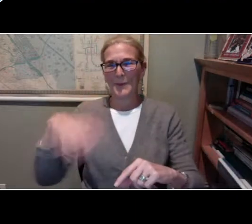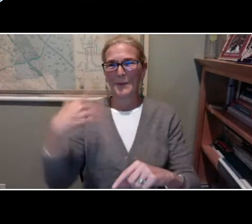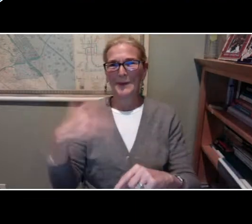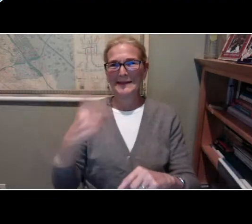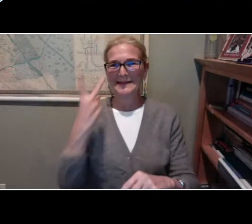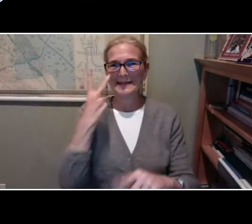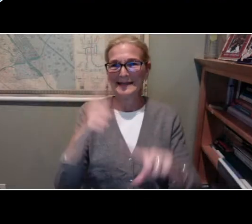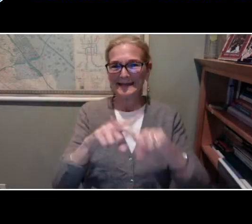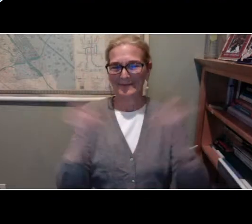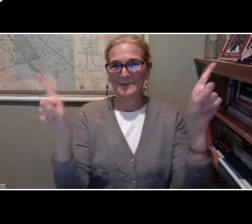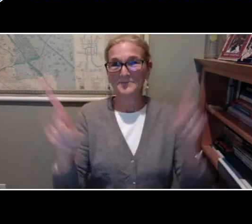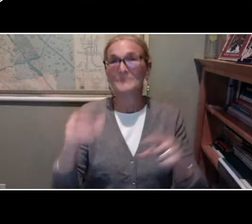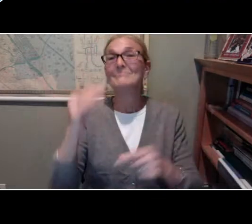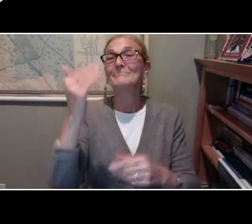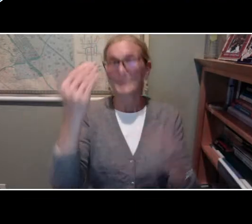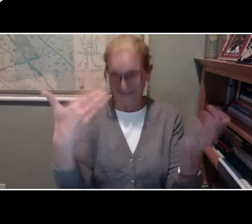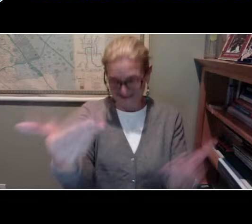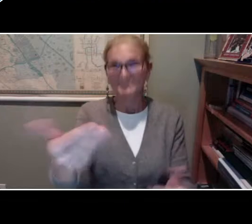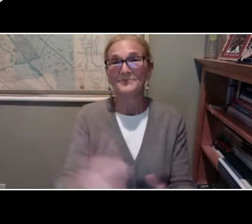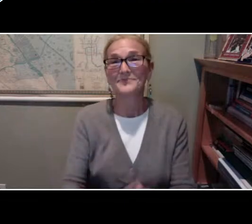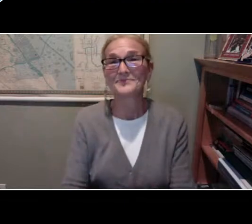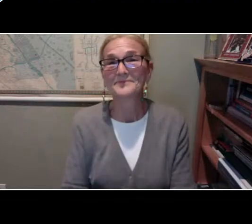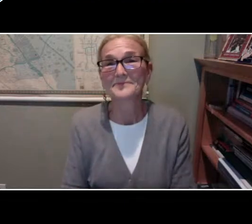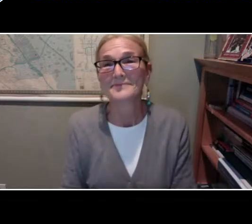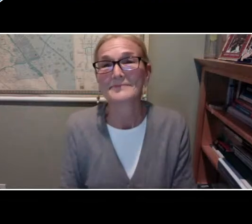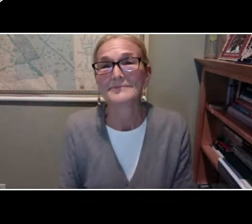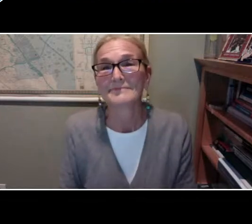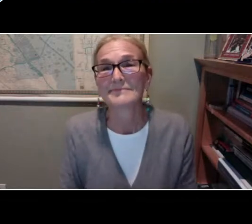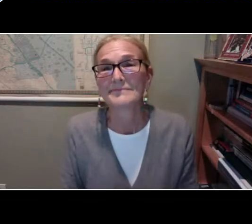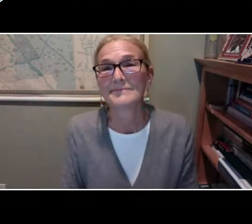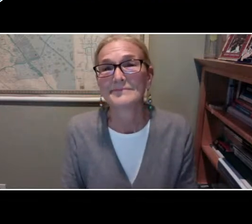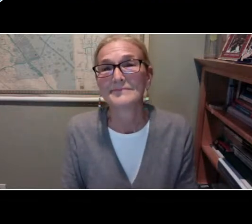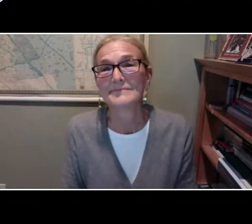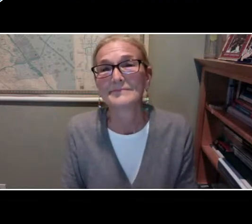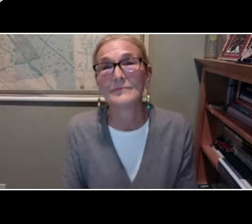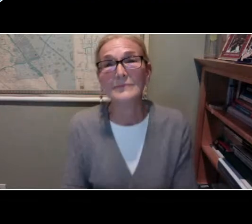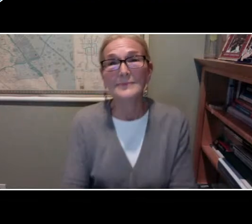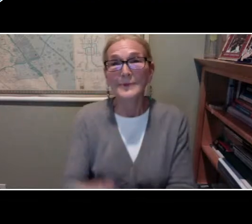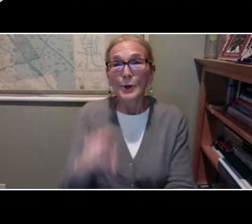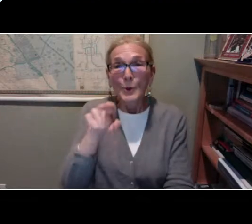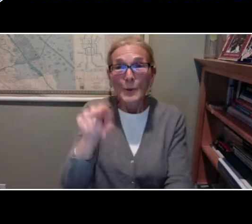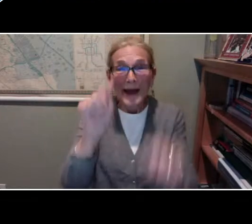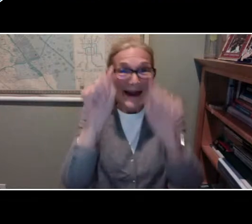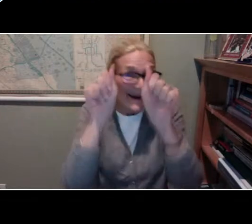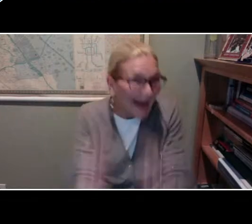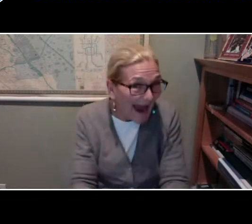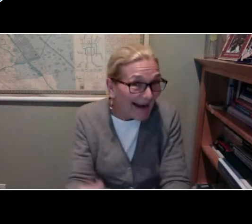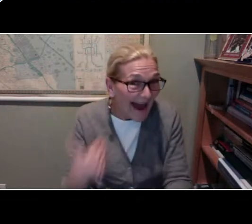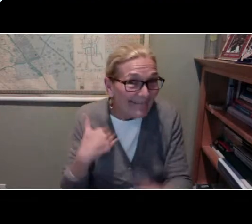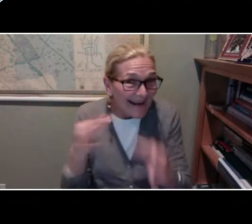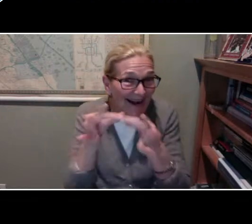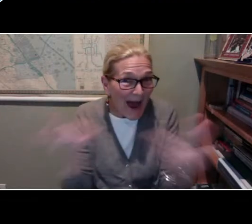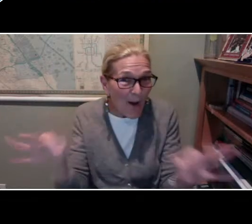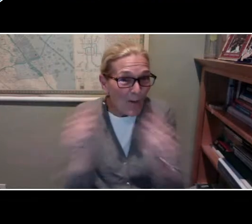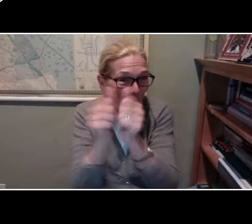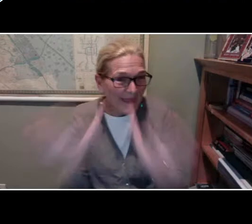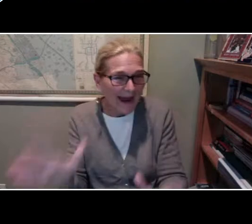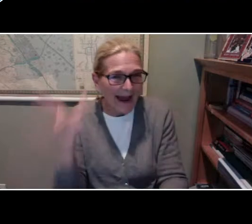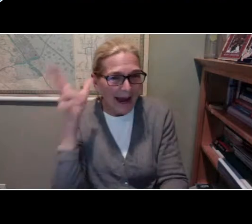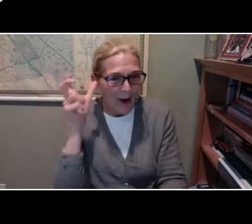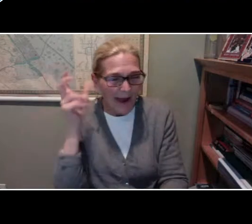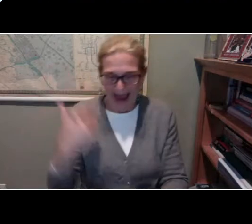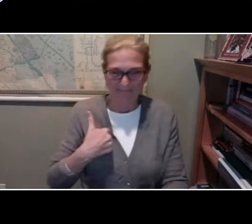hearing problems, hearing deficits, this negative mindset. This is such a different framing, such a positive framing.